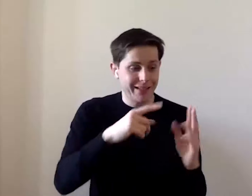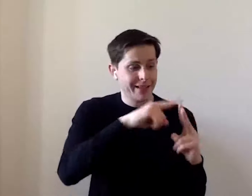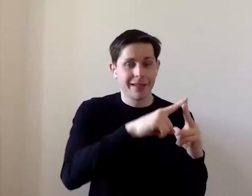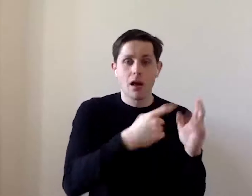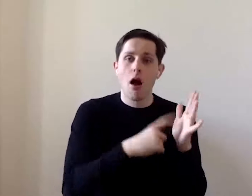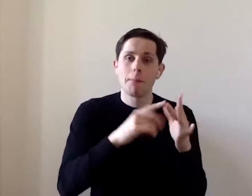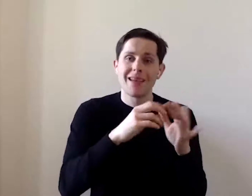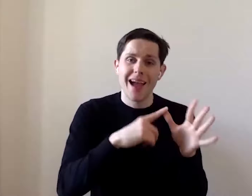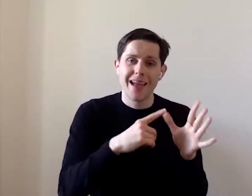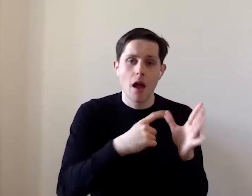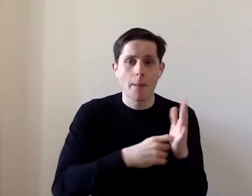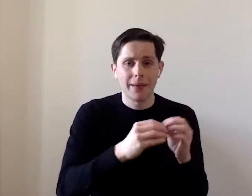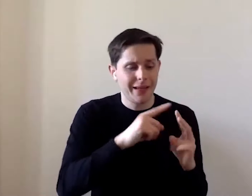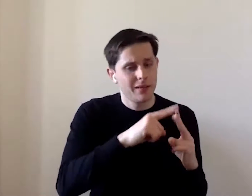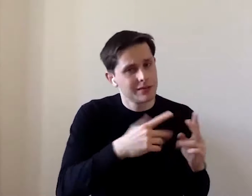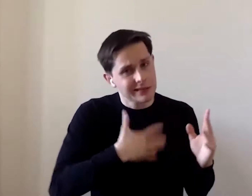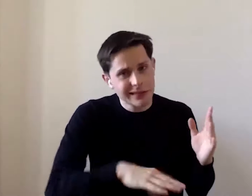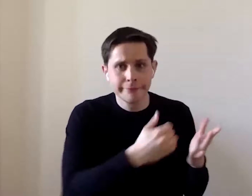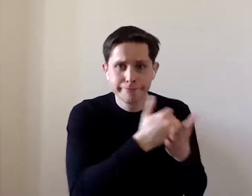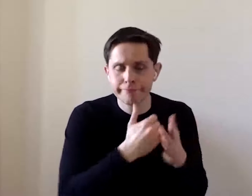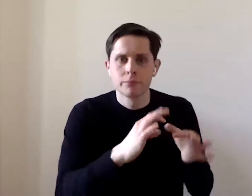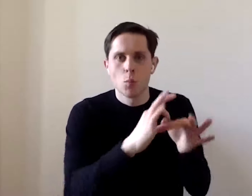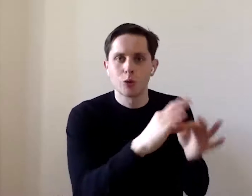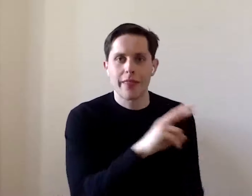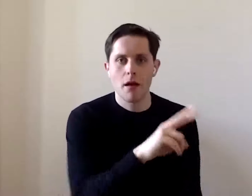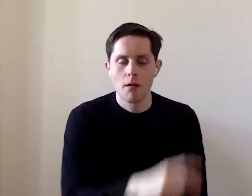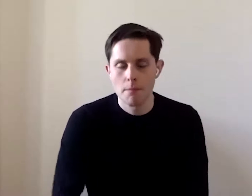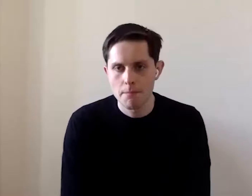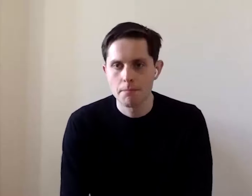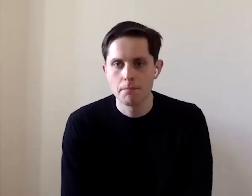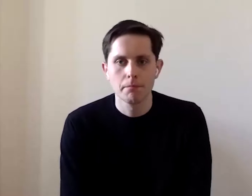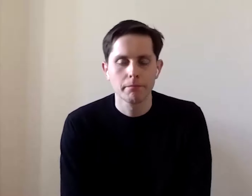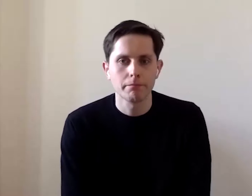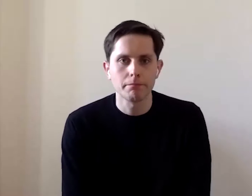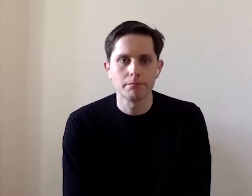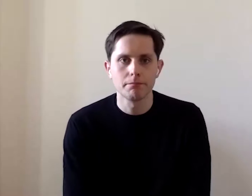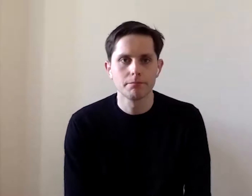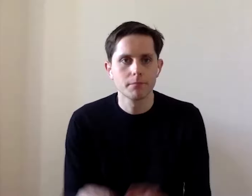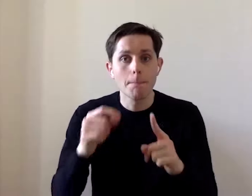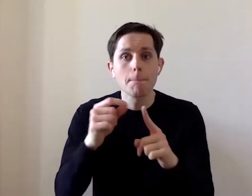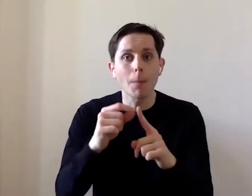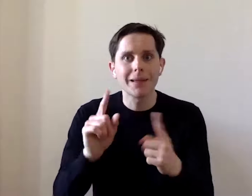discussions with. But again, the powers that be, the ARB and the RIBA, need to work together on this.